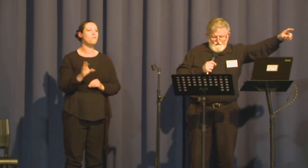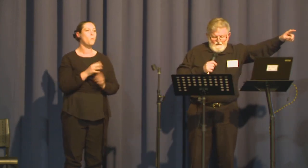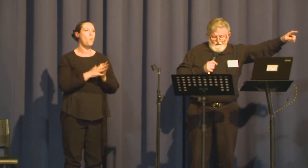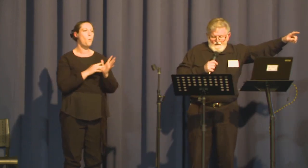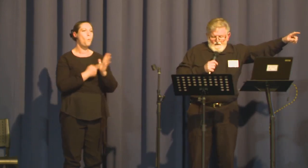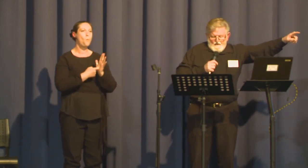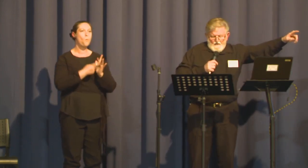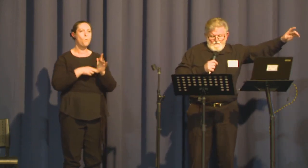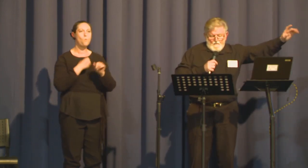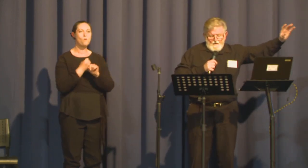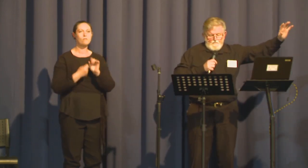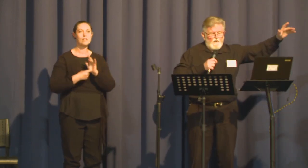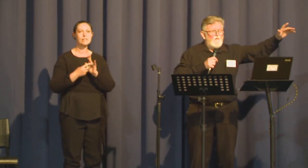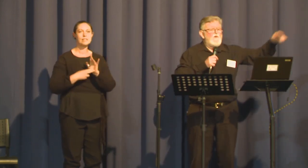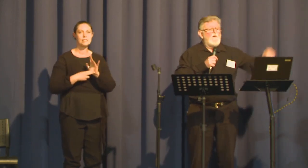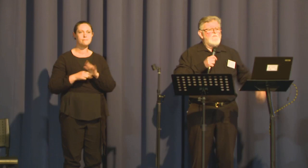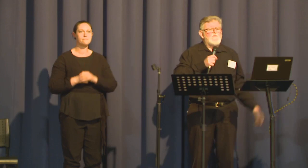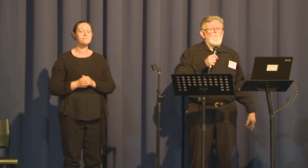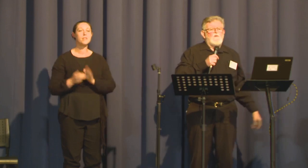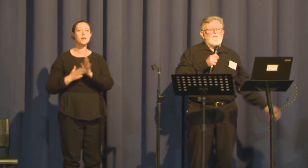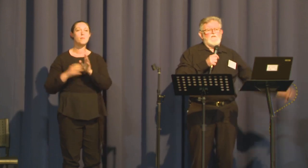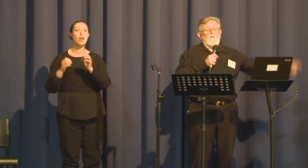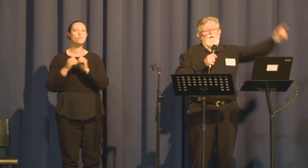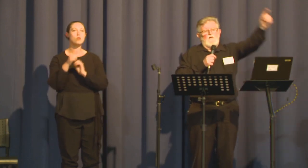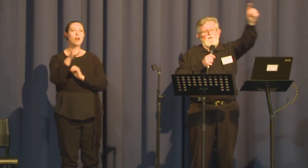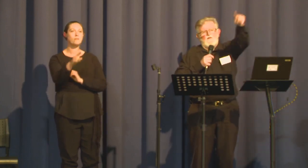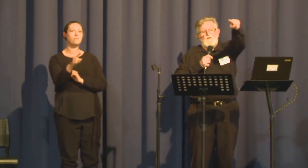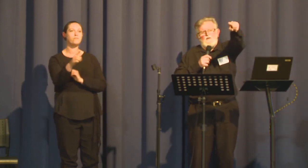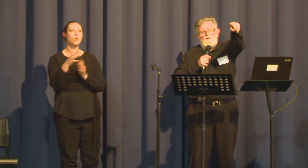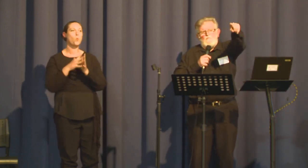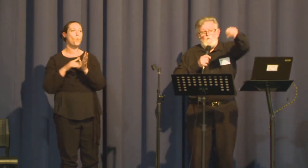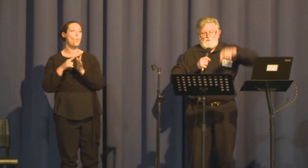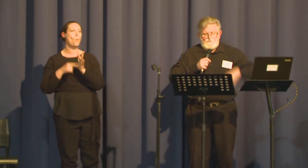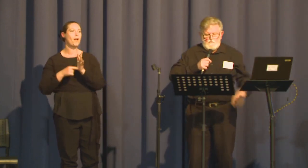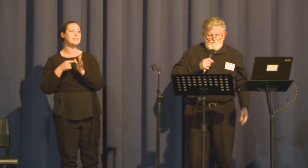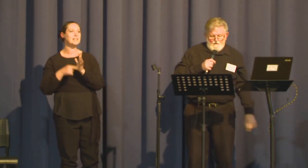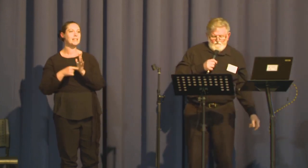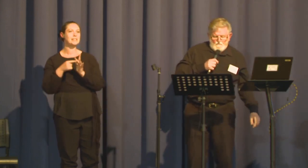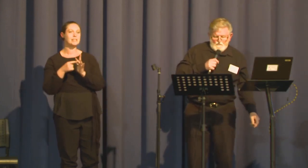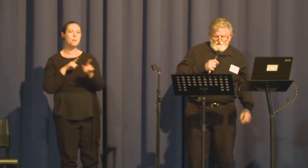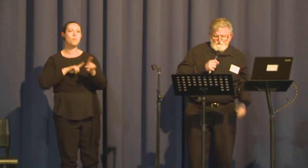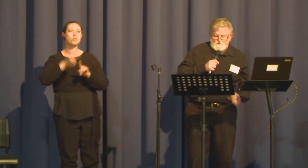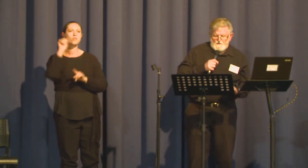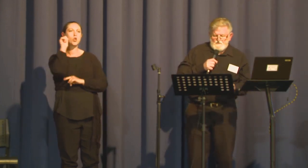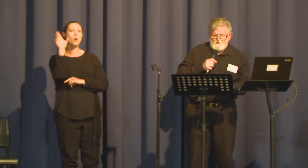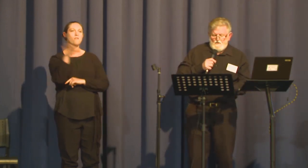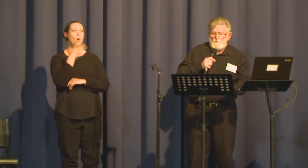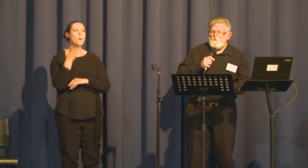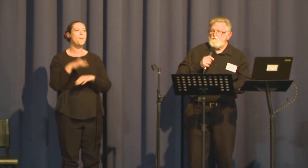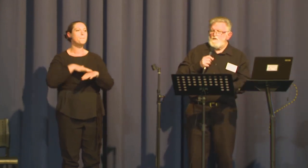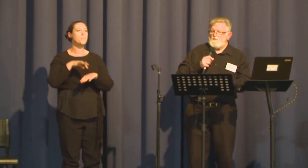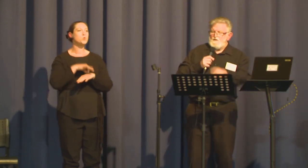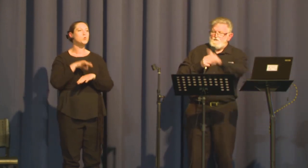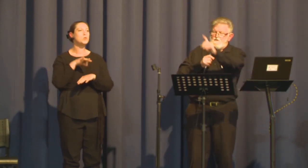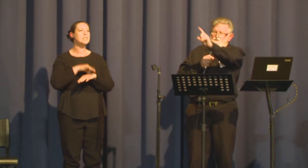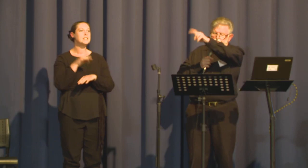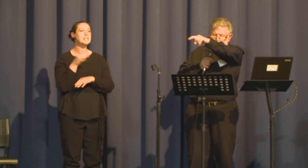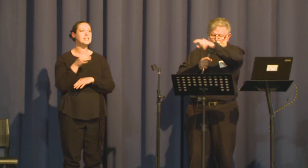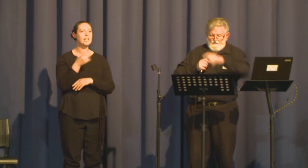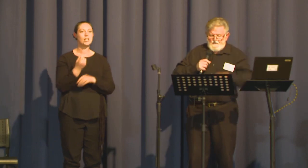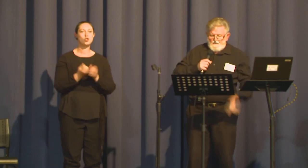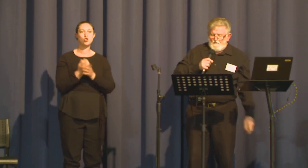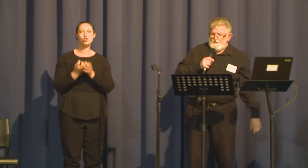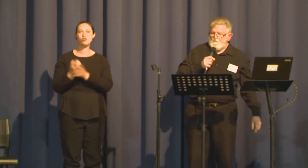there. And Mark Brown lives in Waitati, and most of you know Mark from Blueskin Nurseries. Also from Waitati